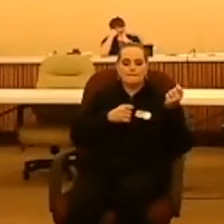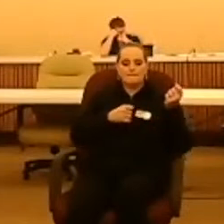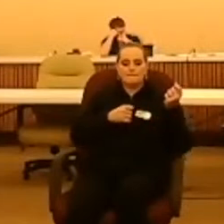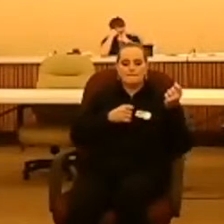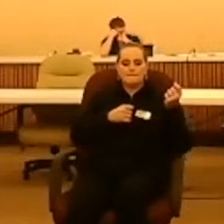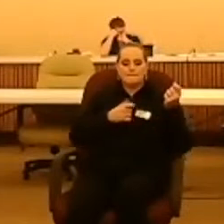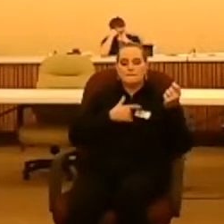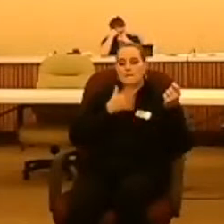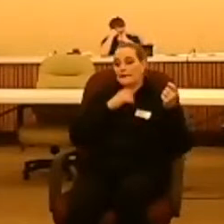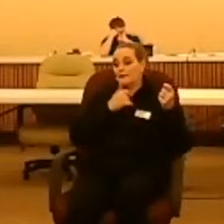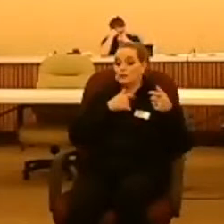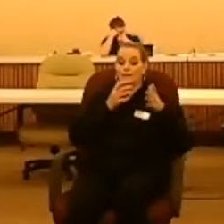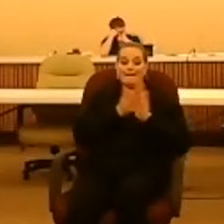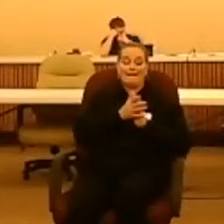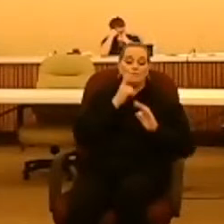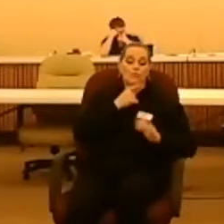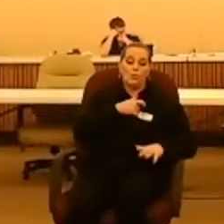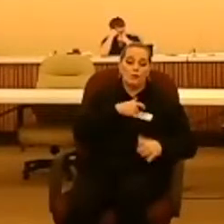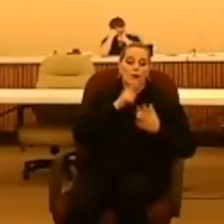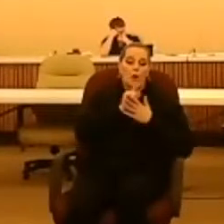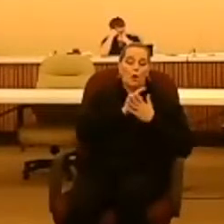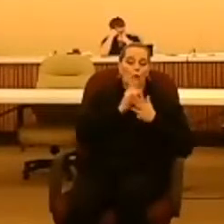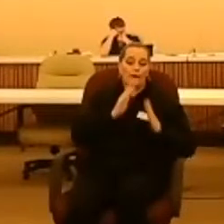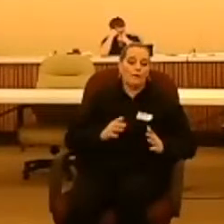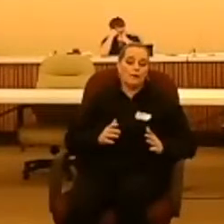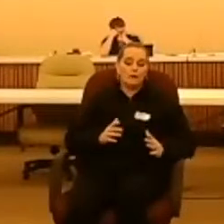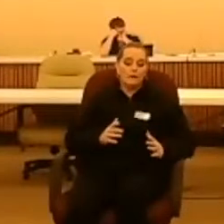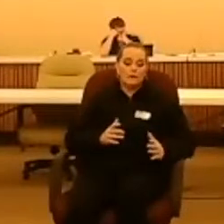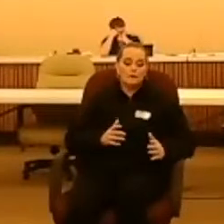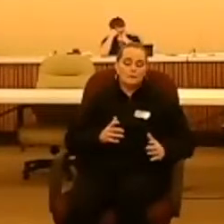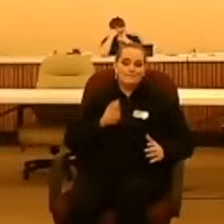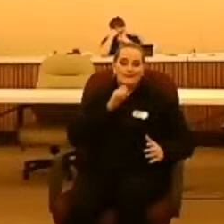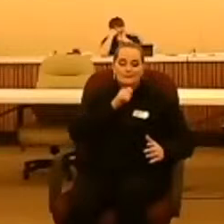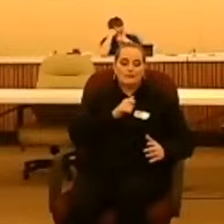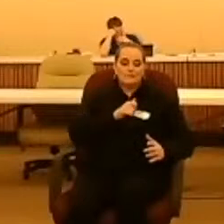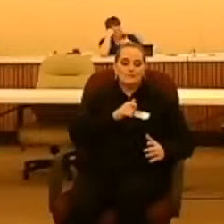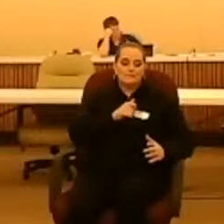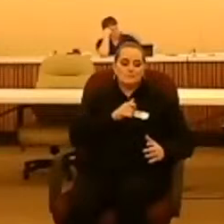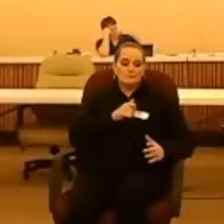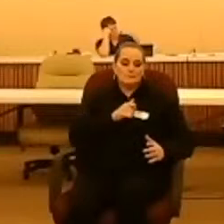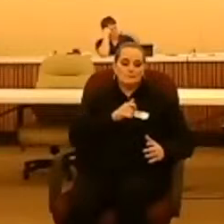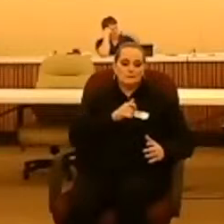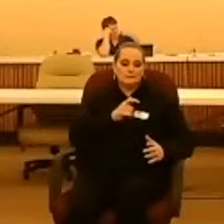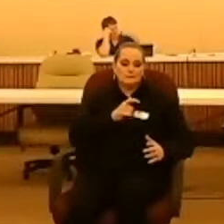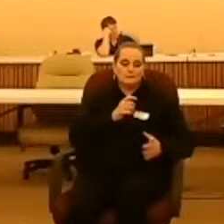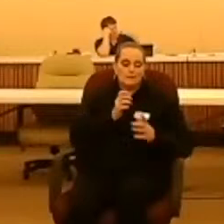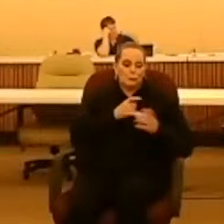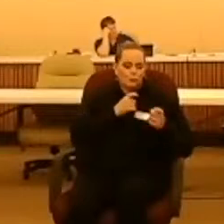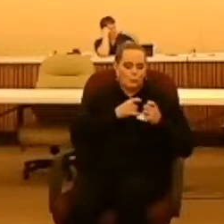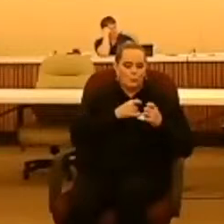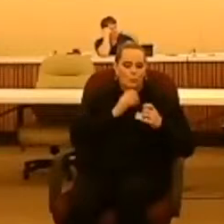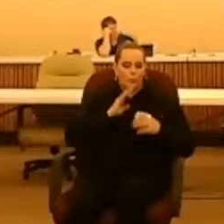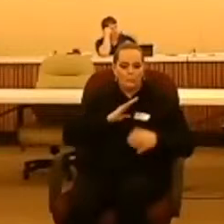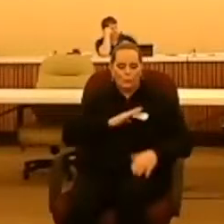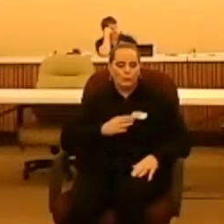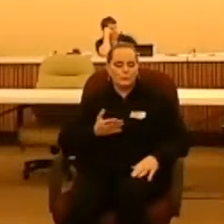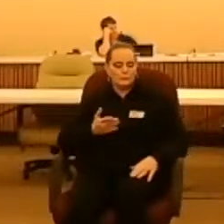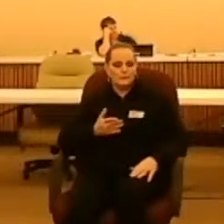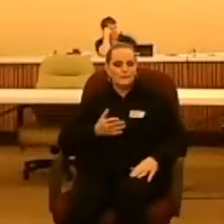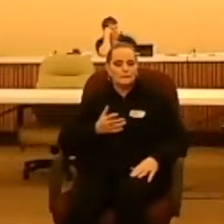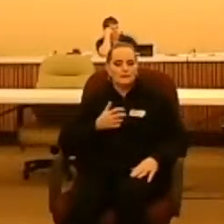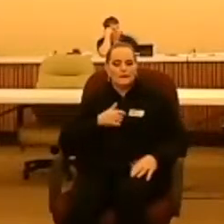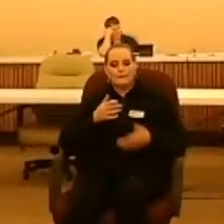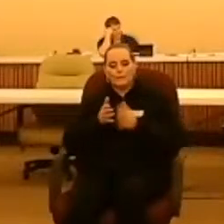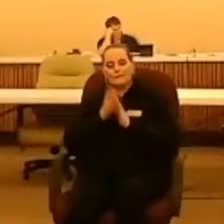I guess you could ask for return review because it actually doesn't bind the board to do anything in particular if you ask for attorney